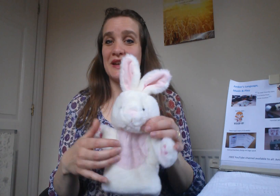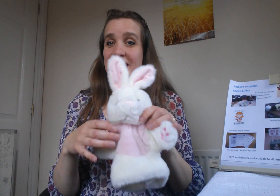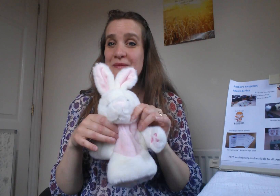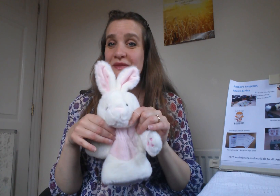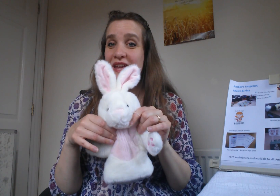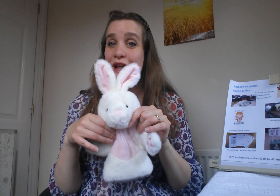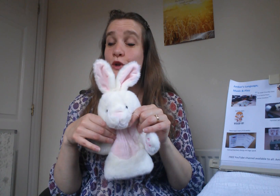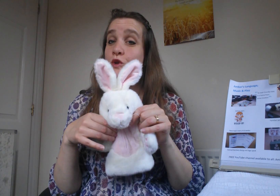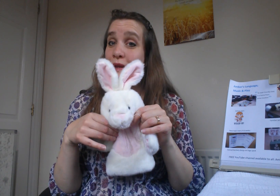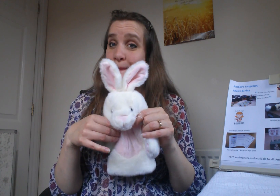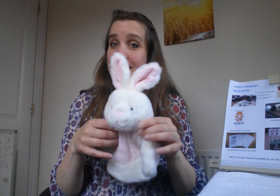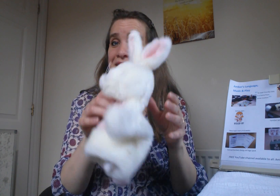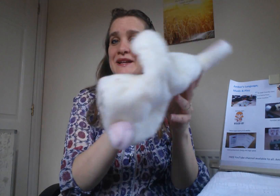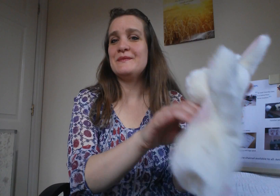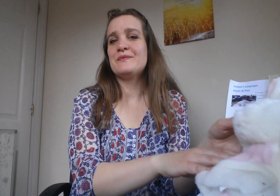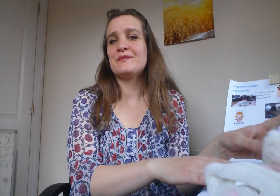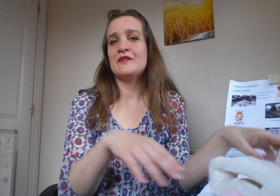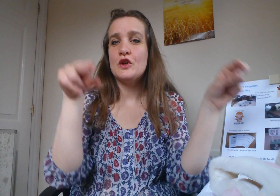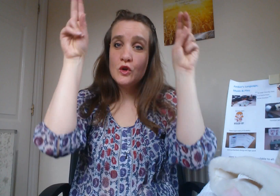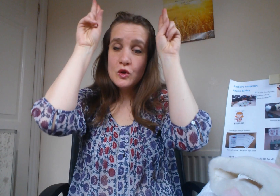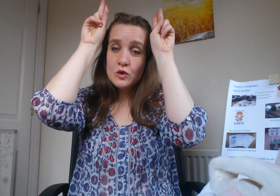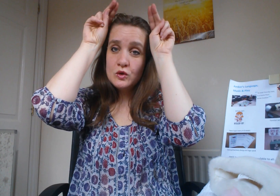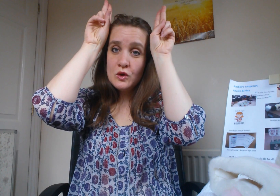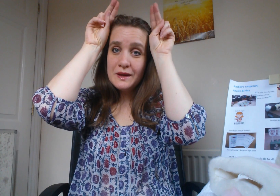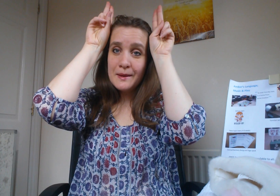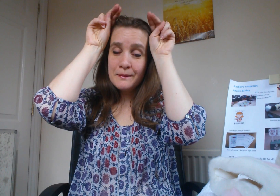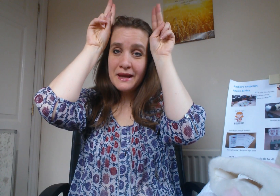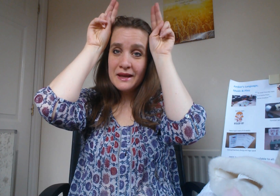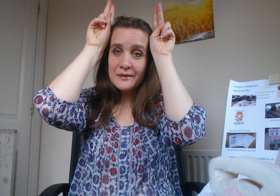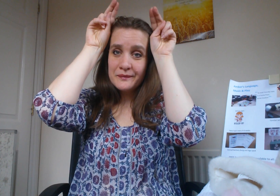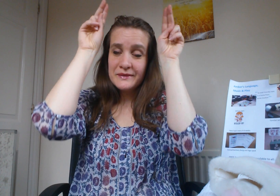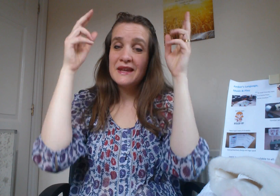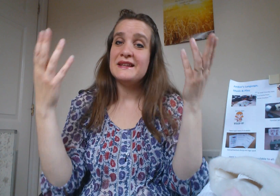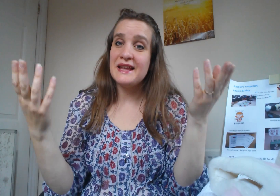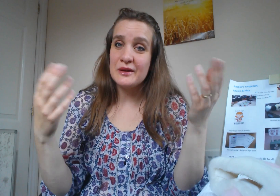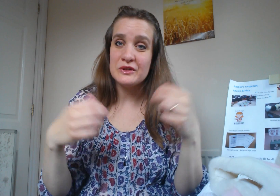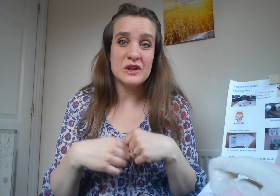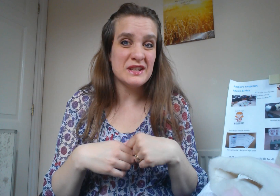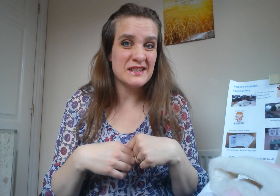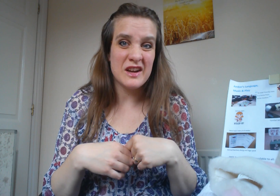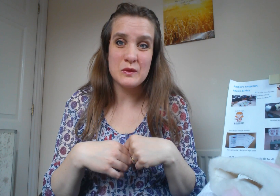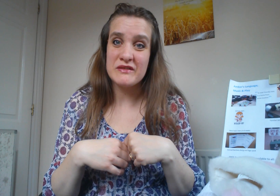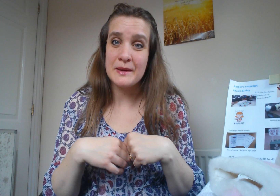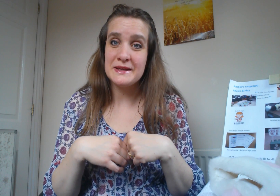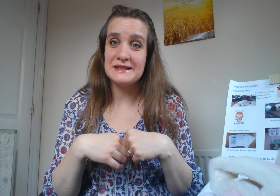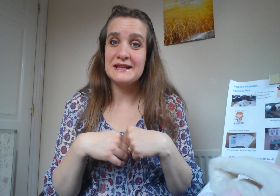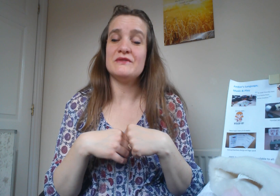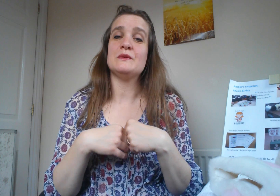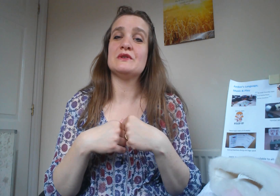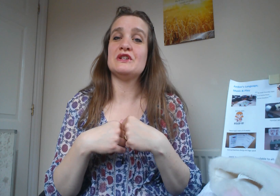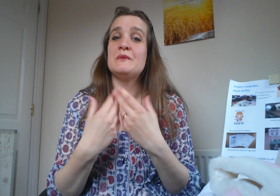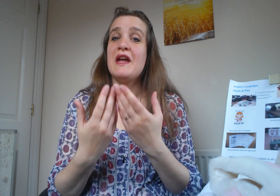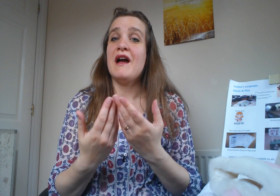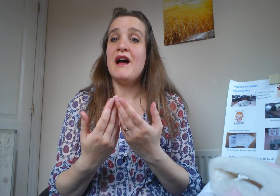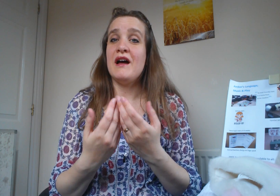Okay. Le lapin. Le lapin. Now you can decide what the rabbit says if you want to.